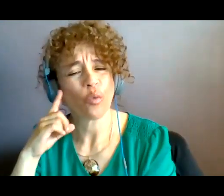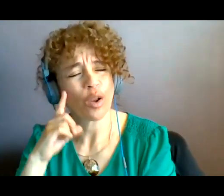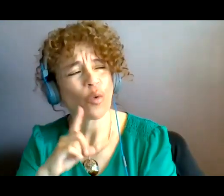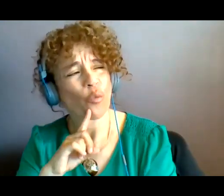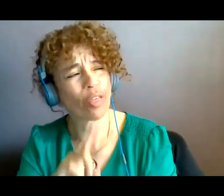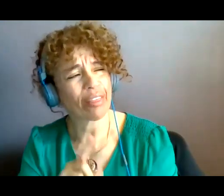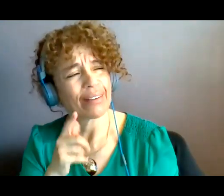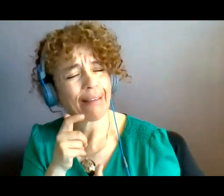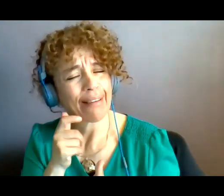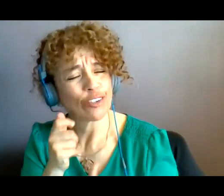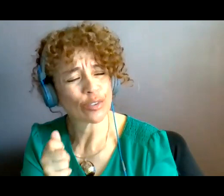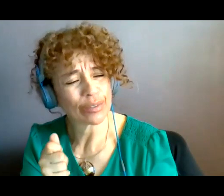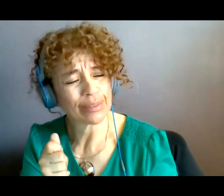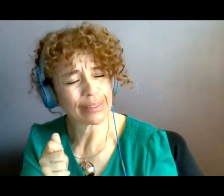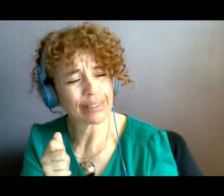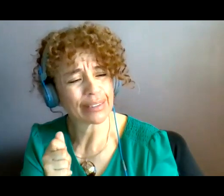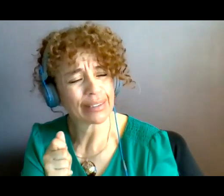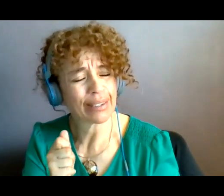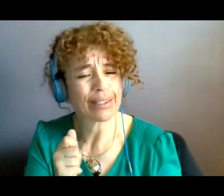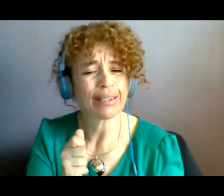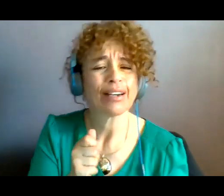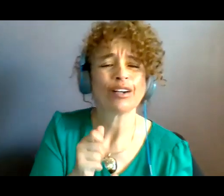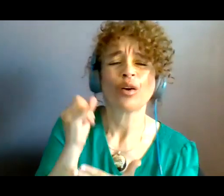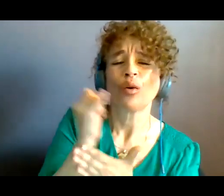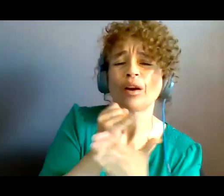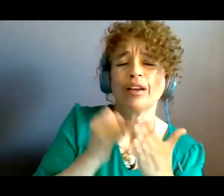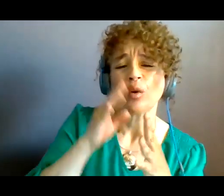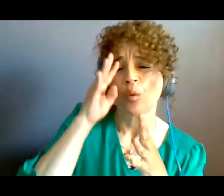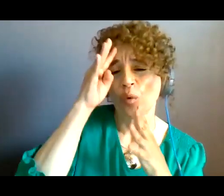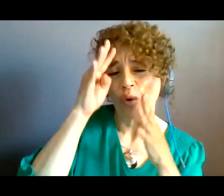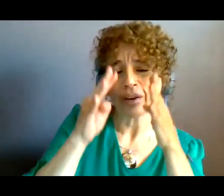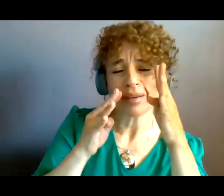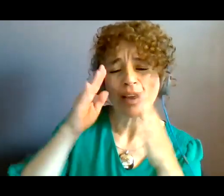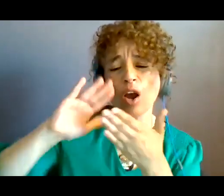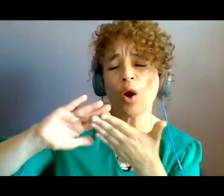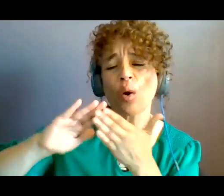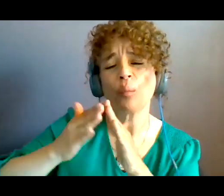really interesting. And she said, and the art created community.